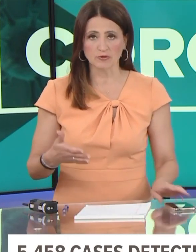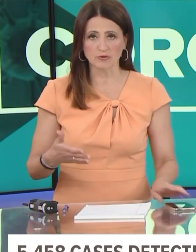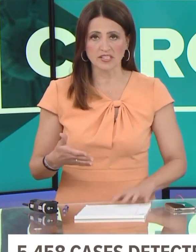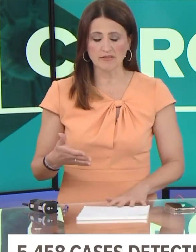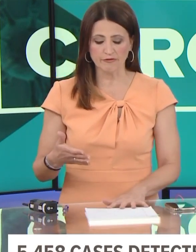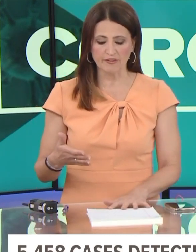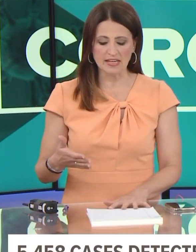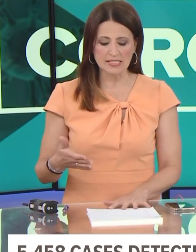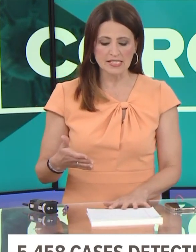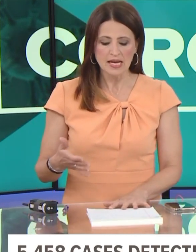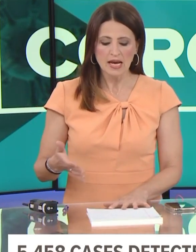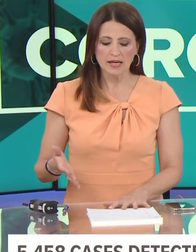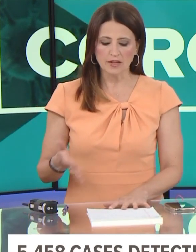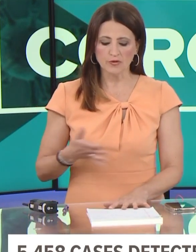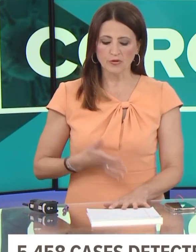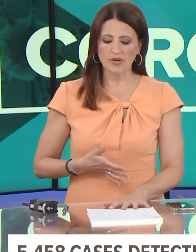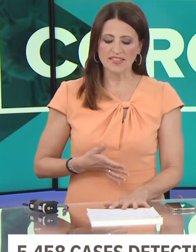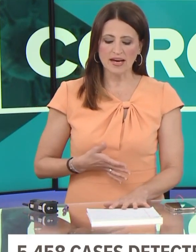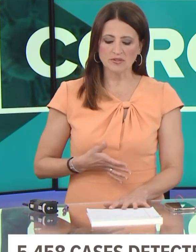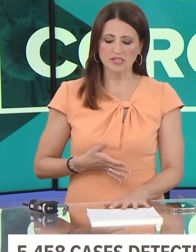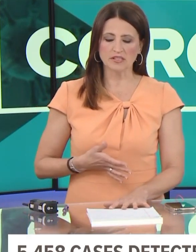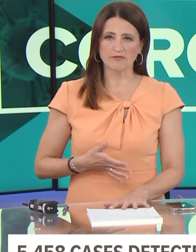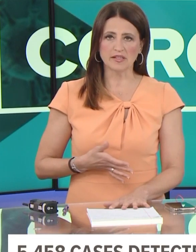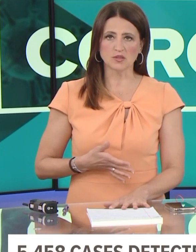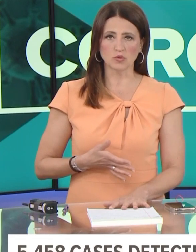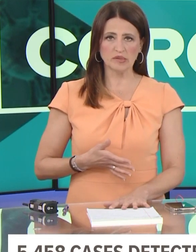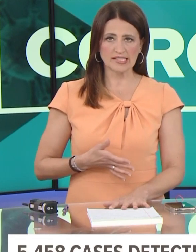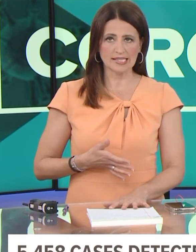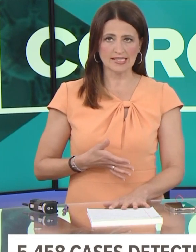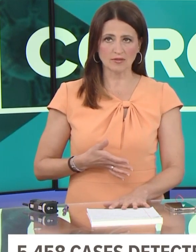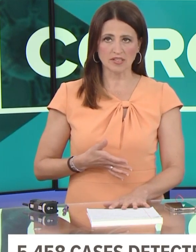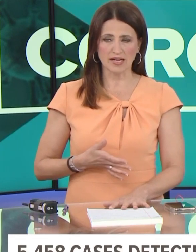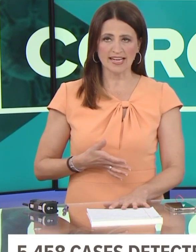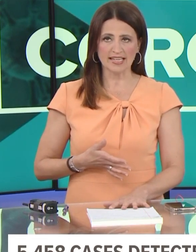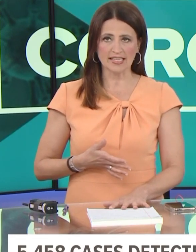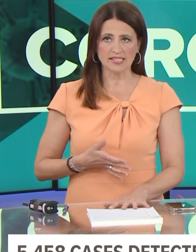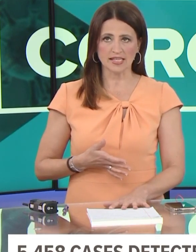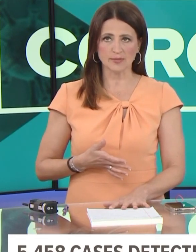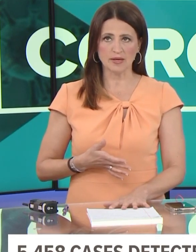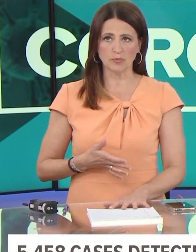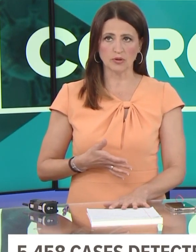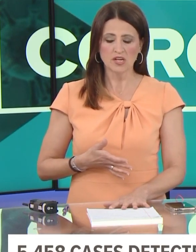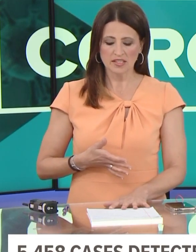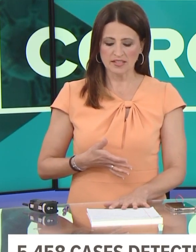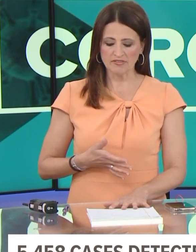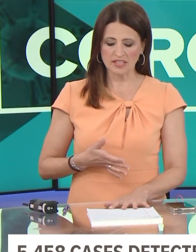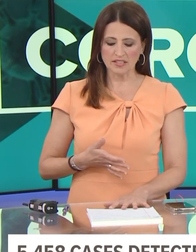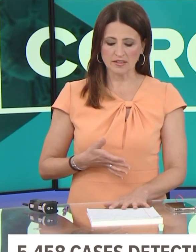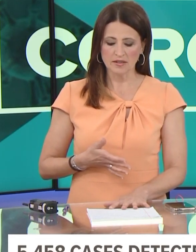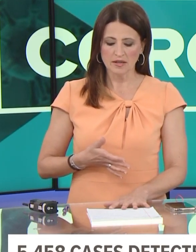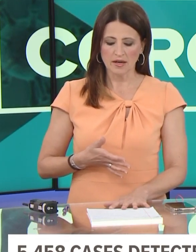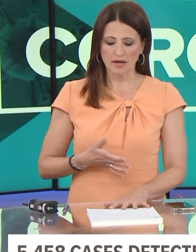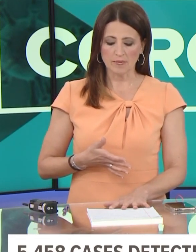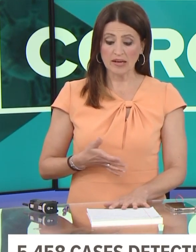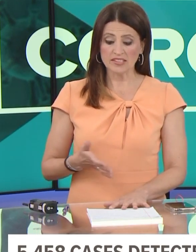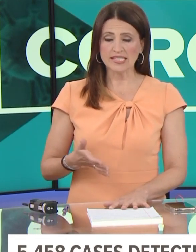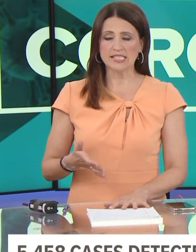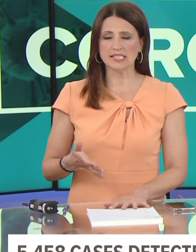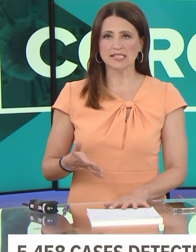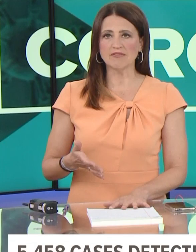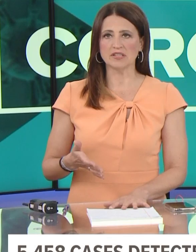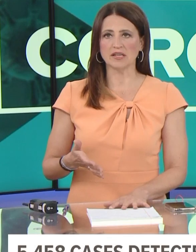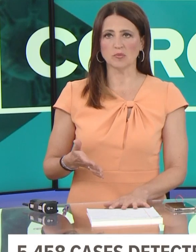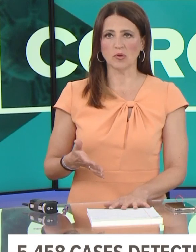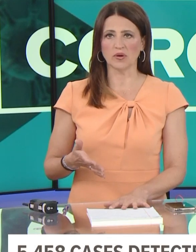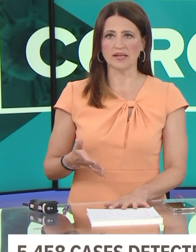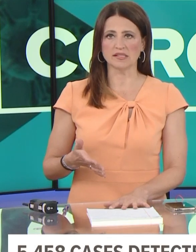claim. They've received funds. Another 3,000 funds will be sent out tonight, and he says people, about 60